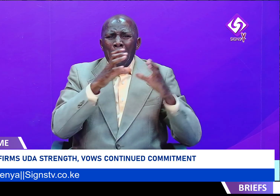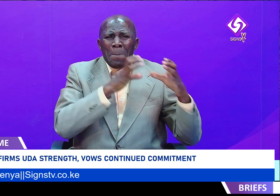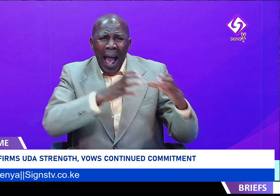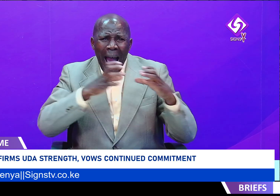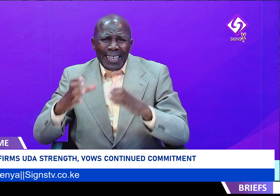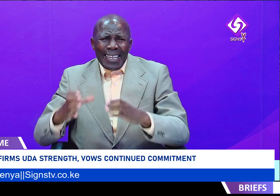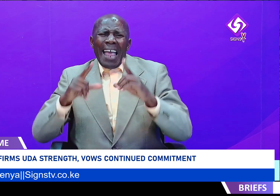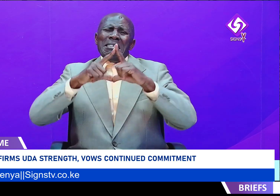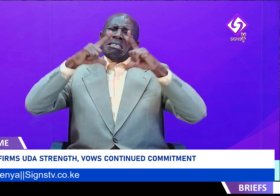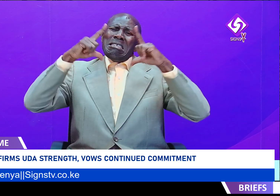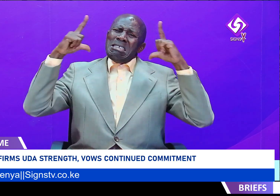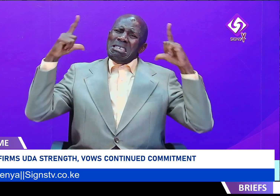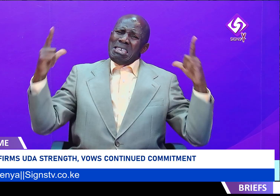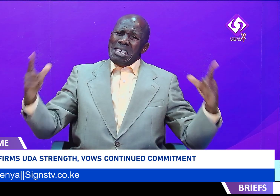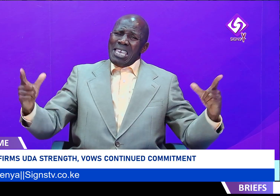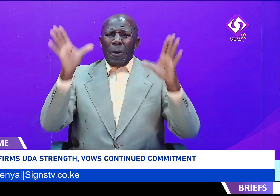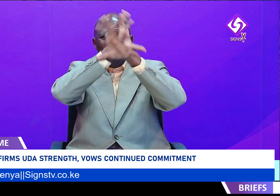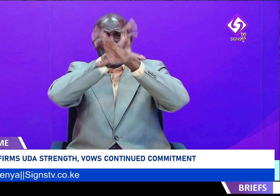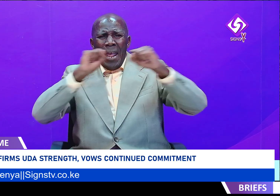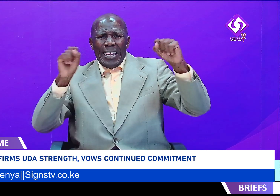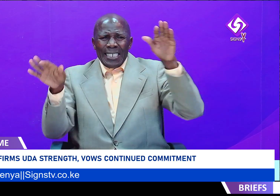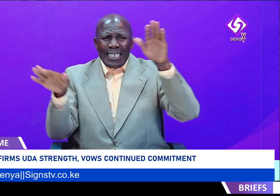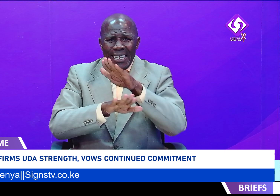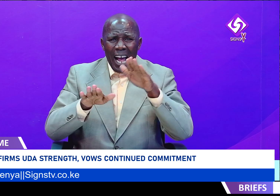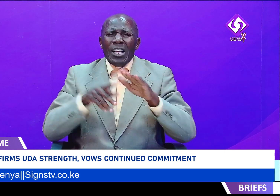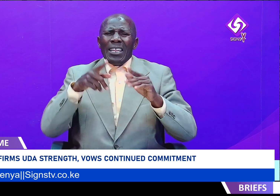certificates to successful candidates